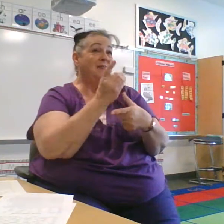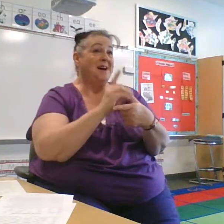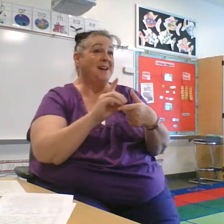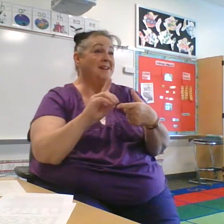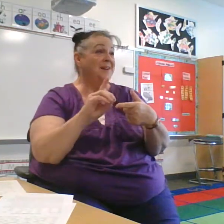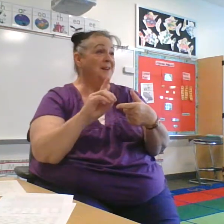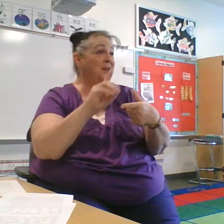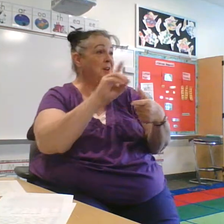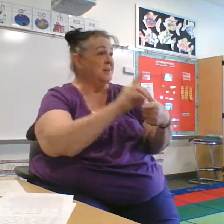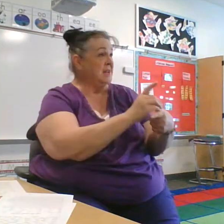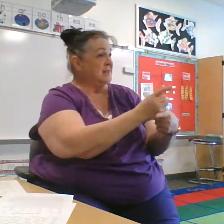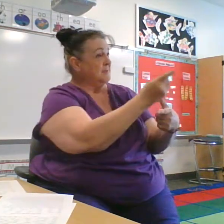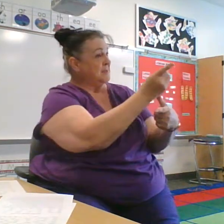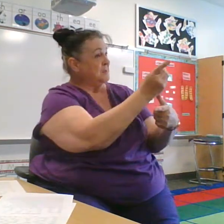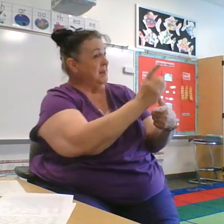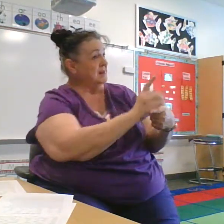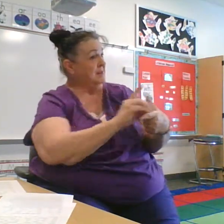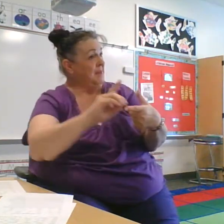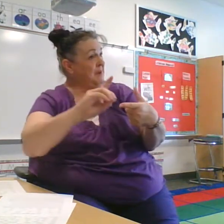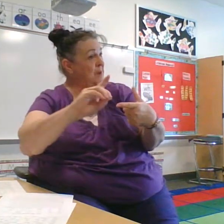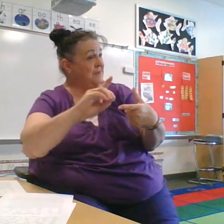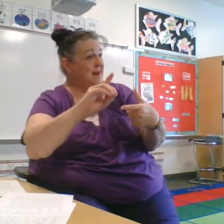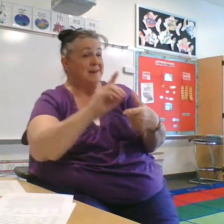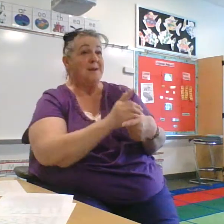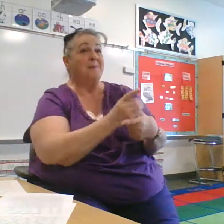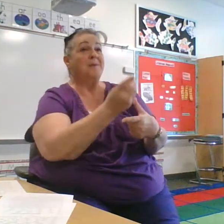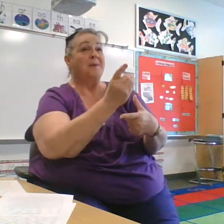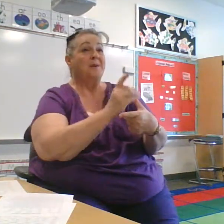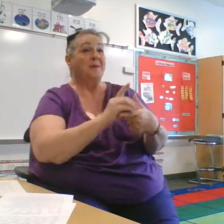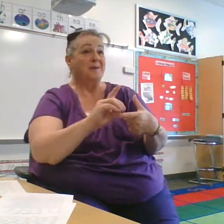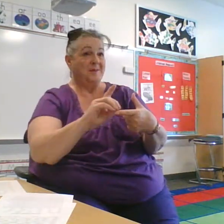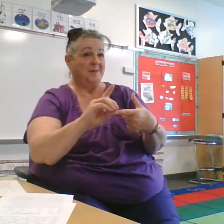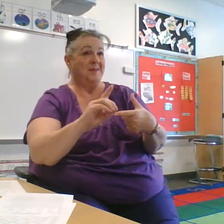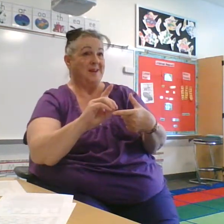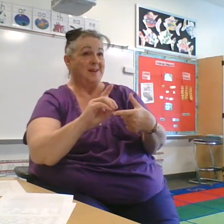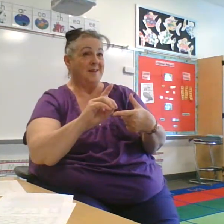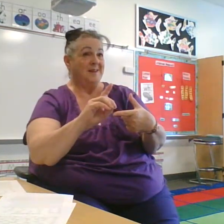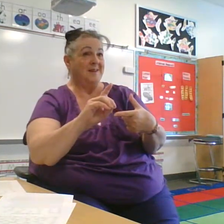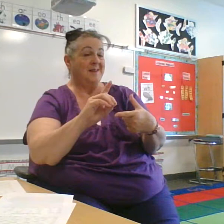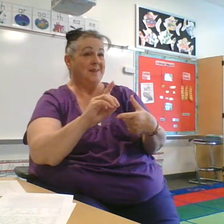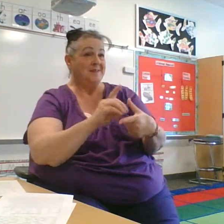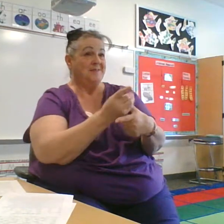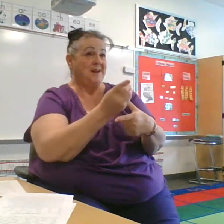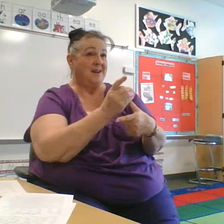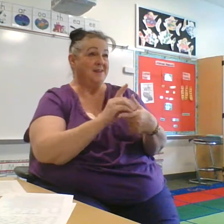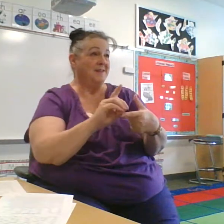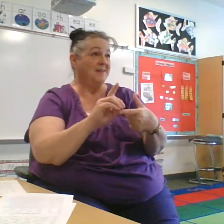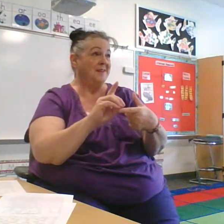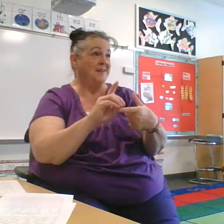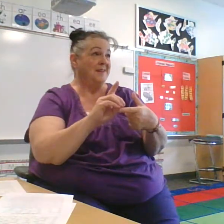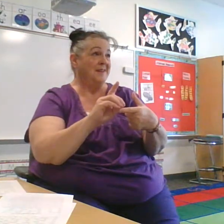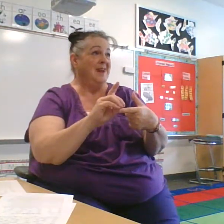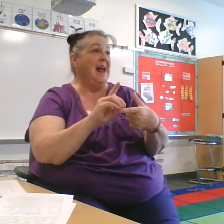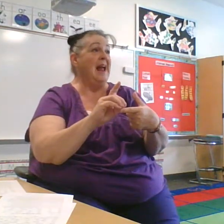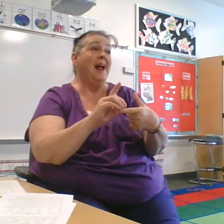Divide. You're going to take some this way and some that way. Divide it up. Yeah. Divide.